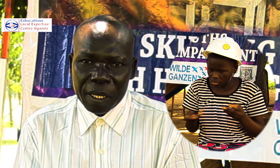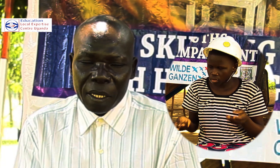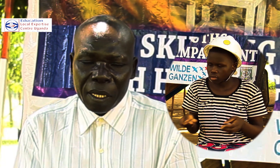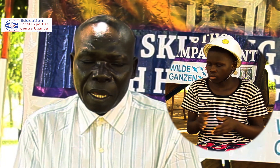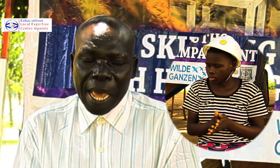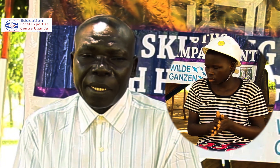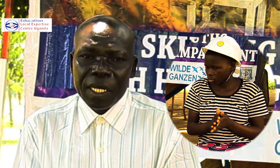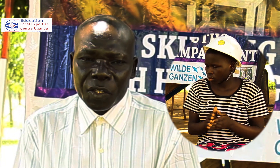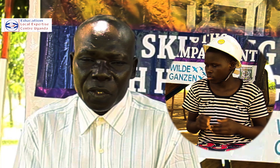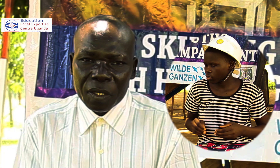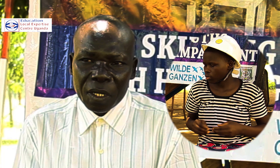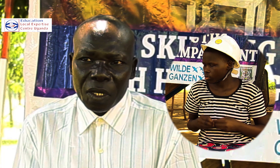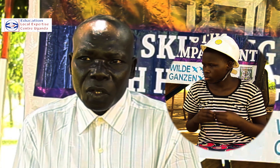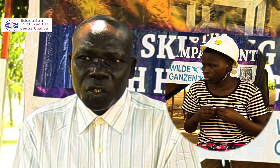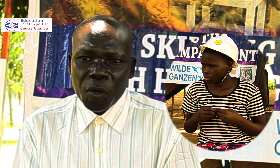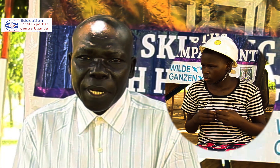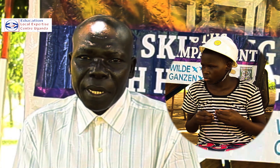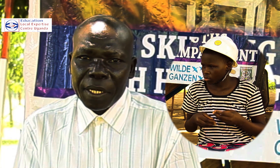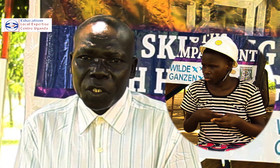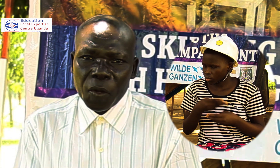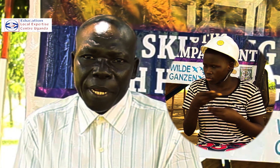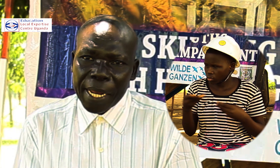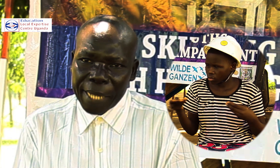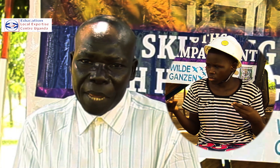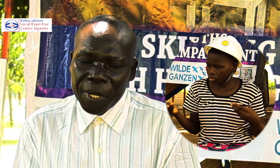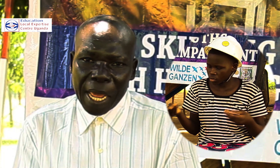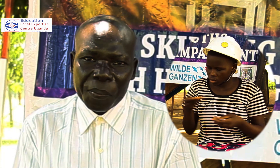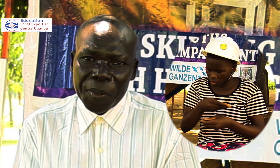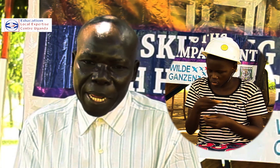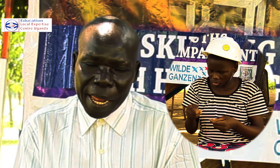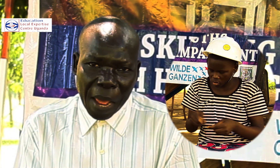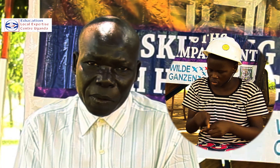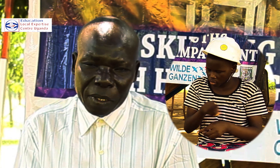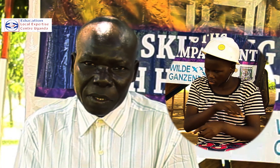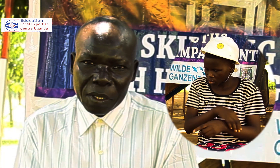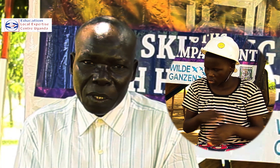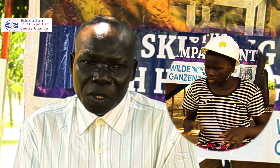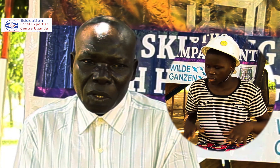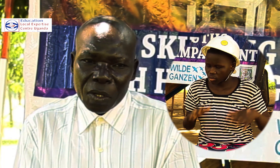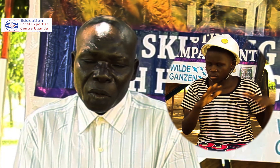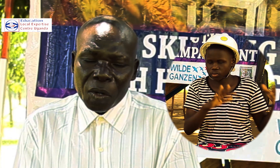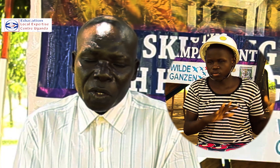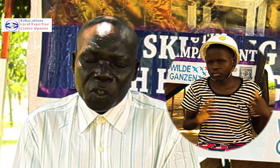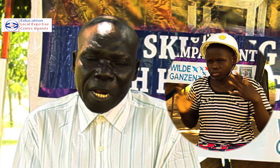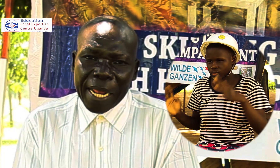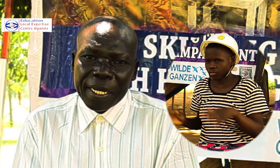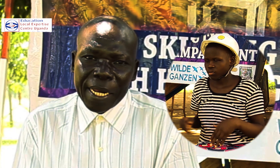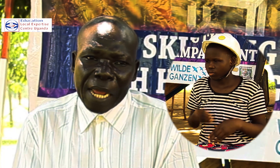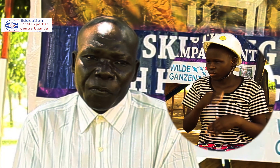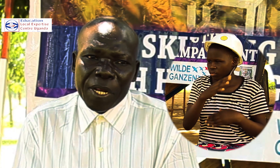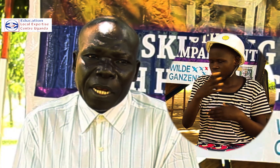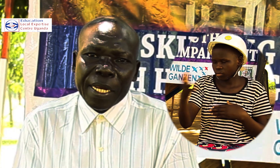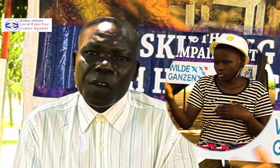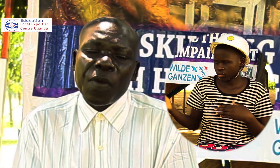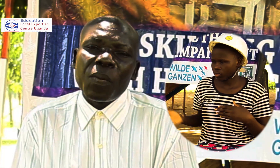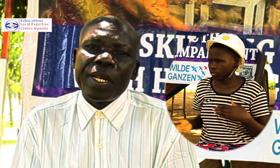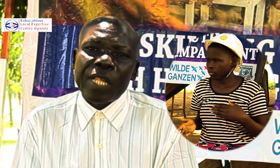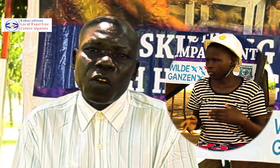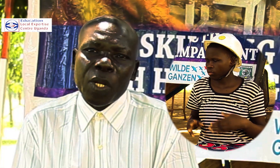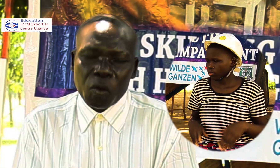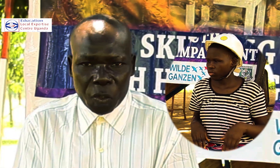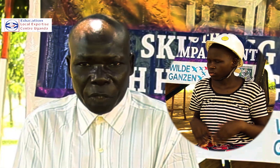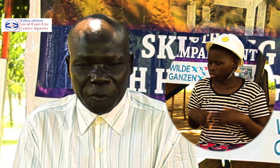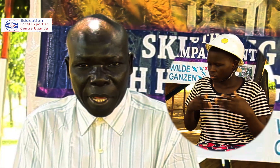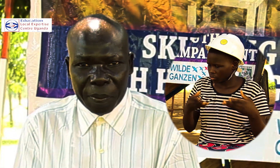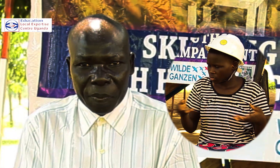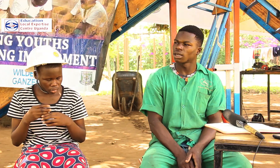closer. At least during that time they can play around so that they can feel that the environment is a